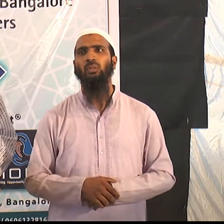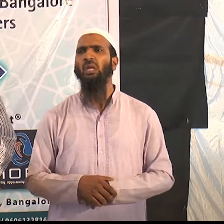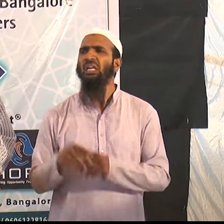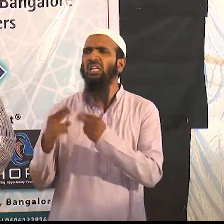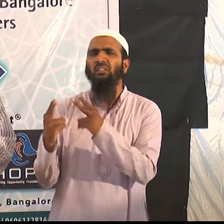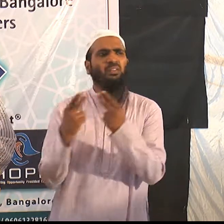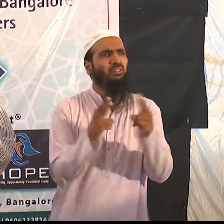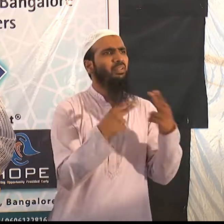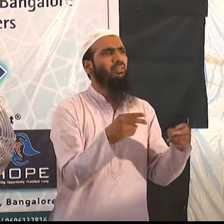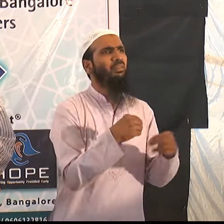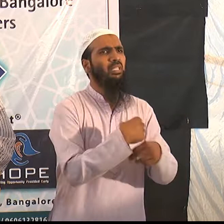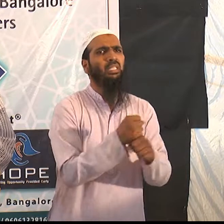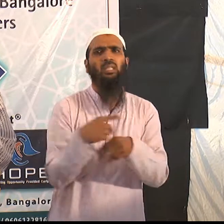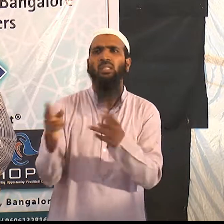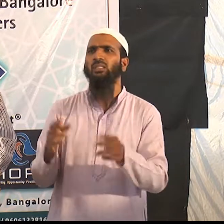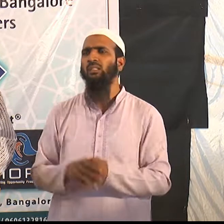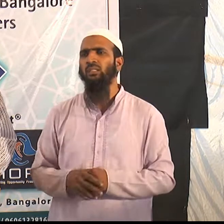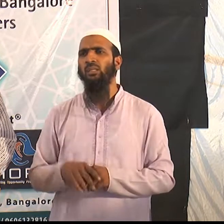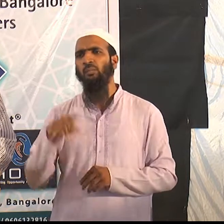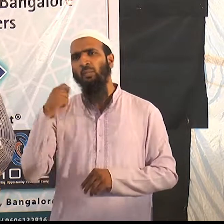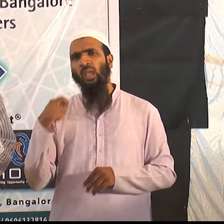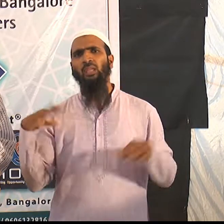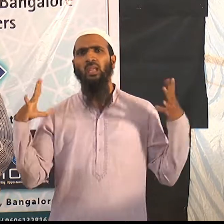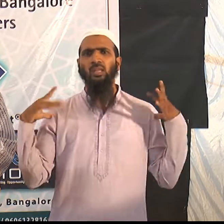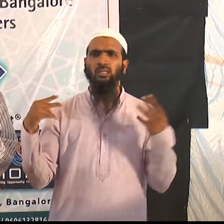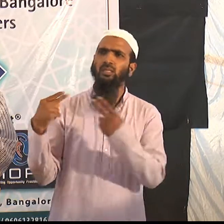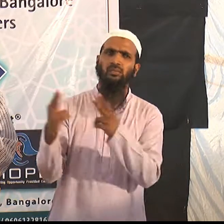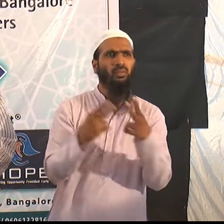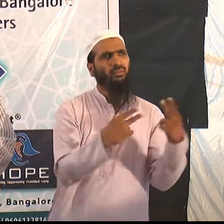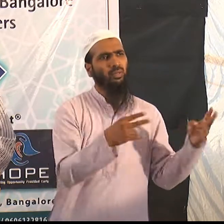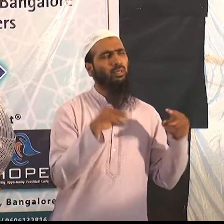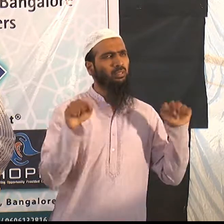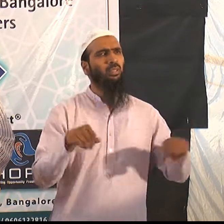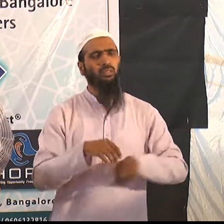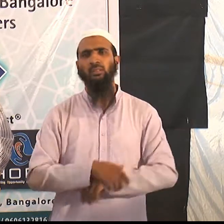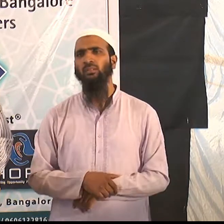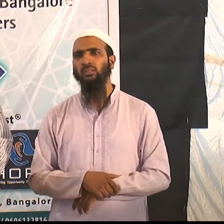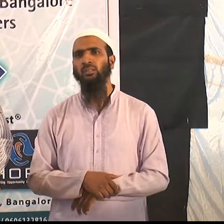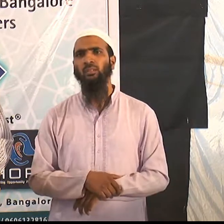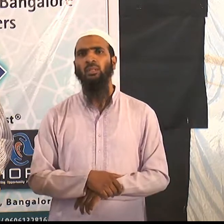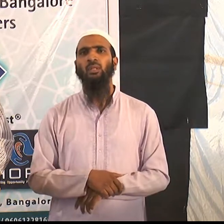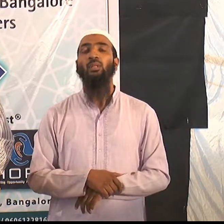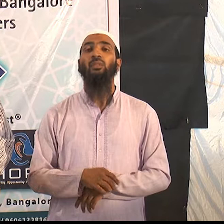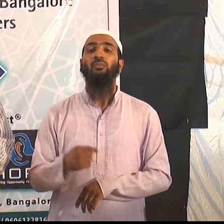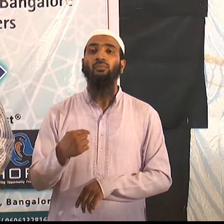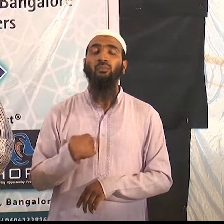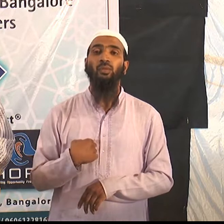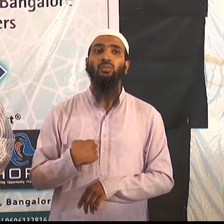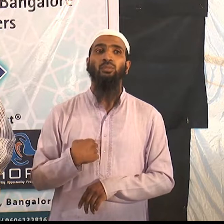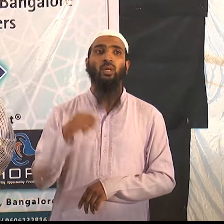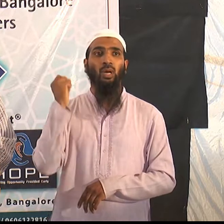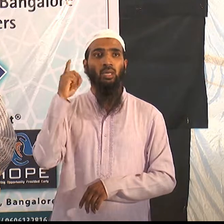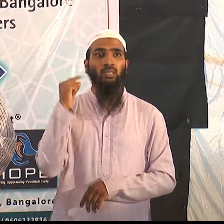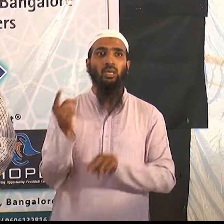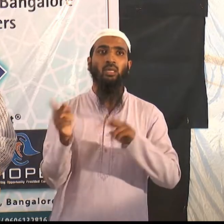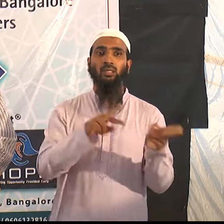It's important. This hope is not only for empathy, it is also for sympathy.